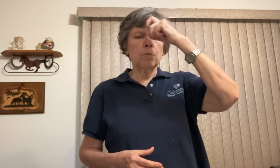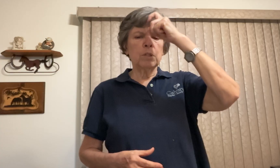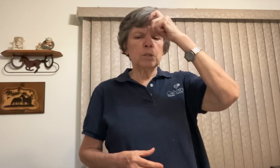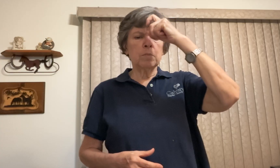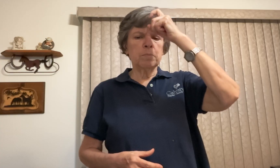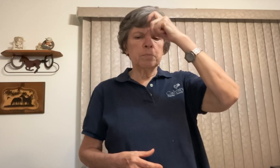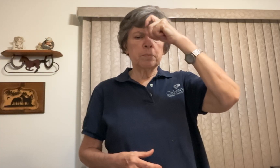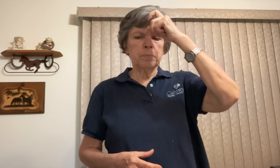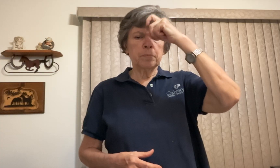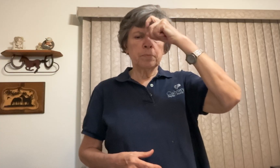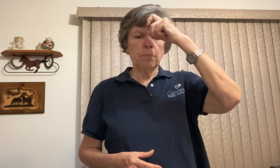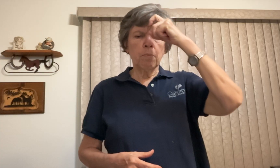wisdom.